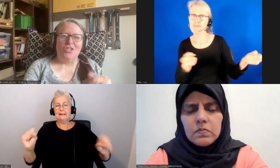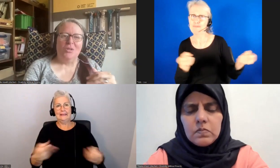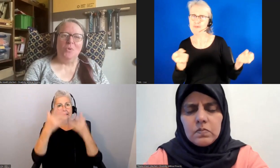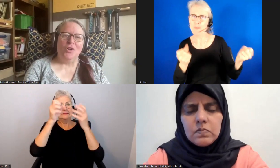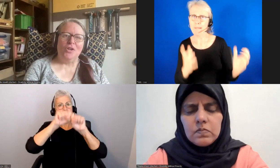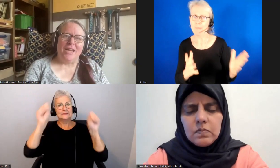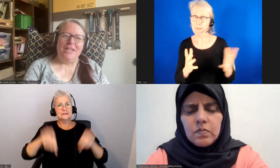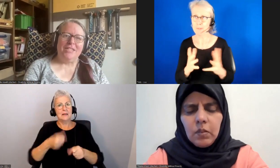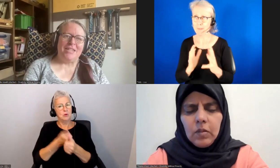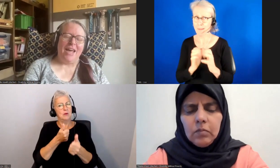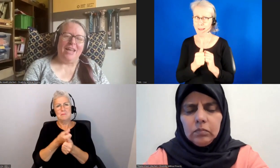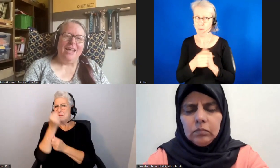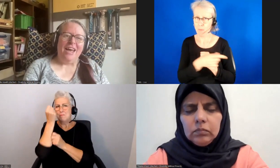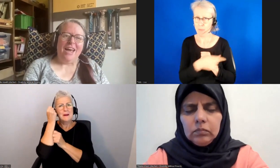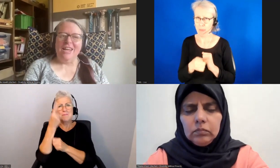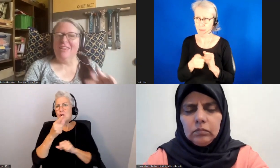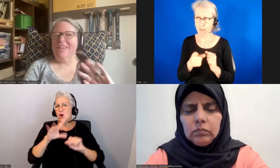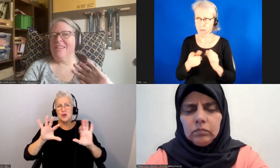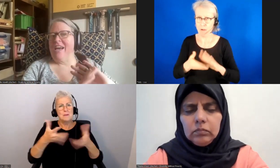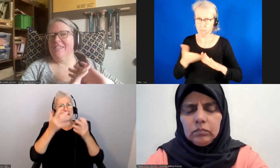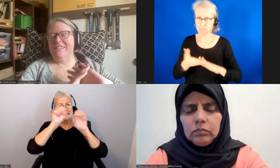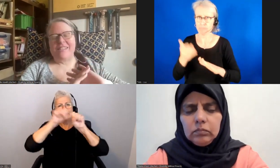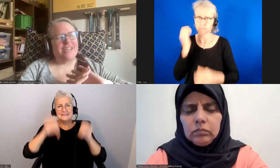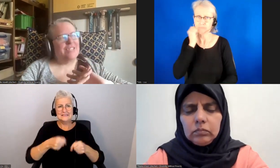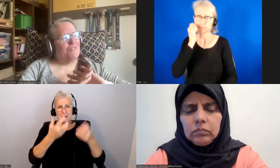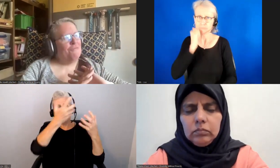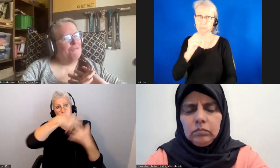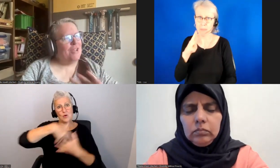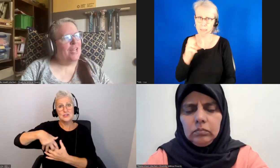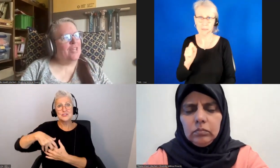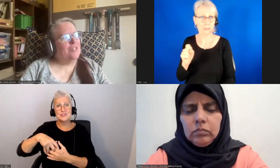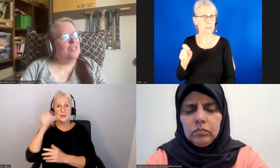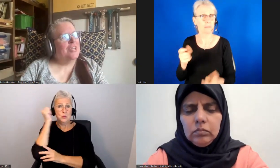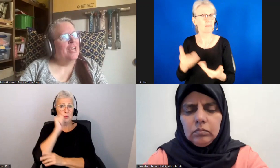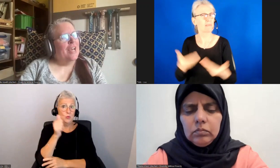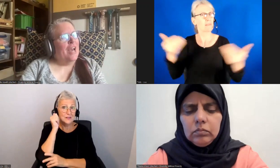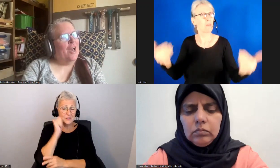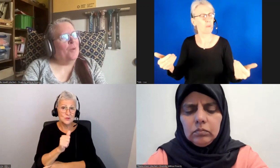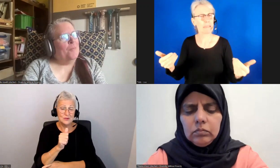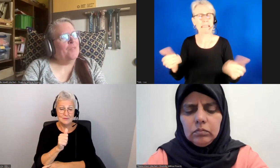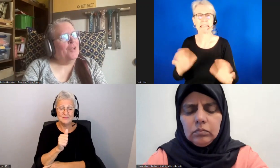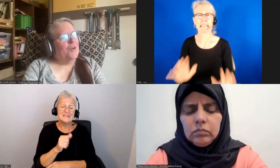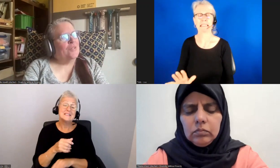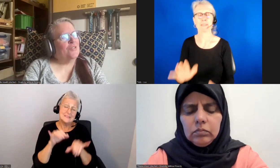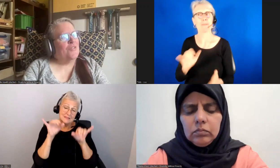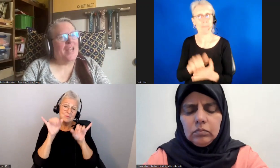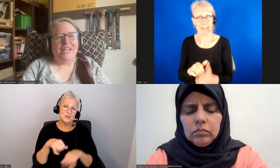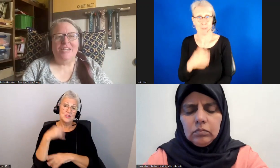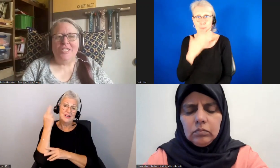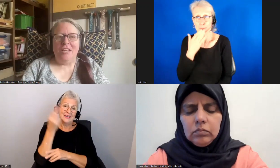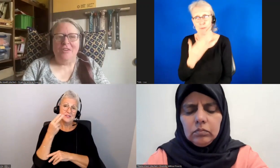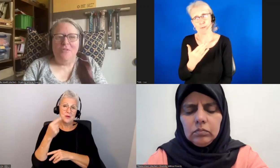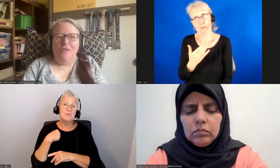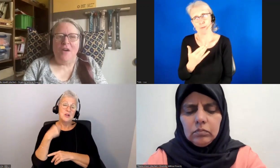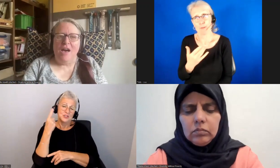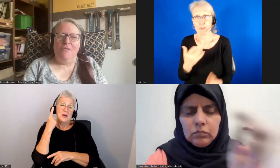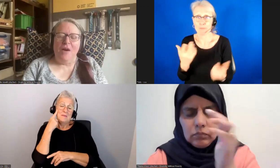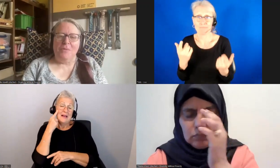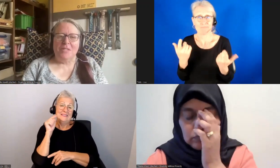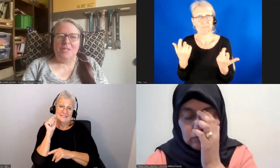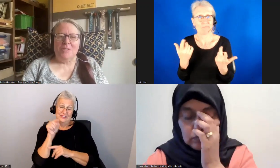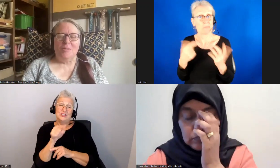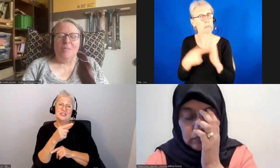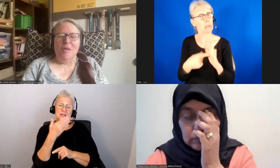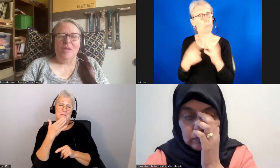system actually worked day to day. And I think that's a really good, sort of analogy